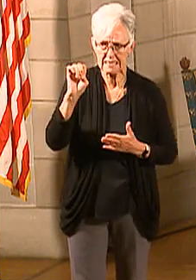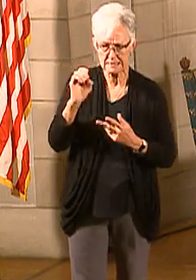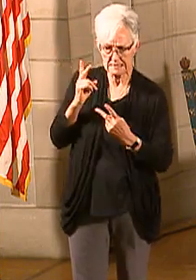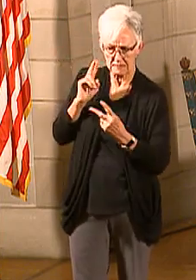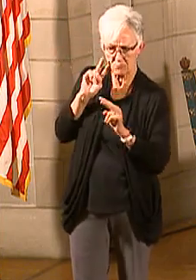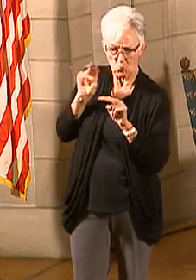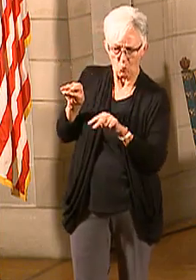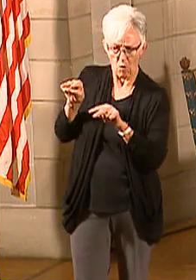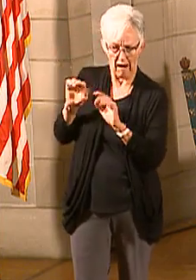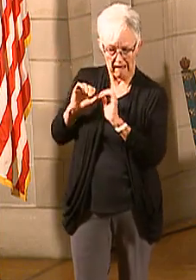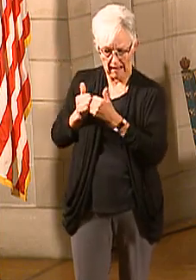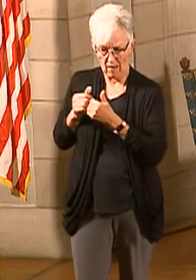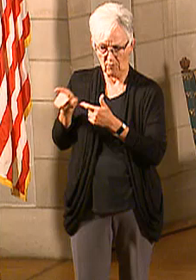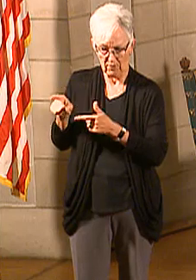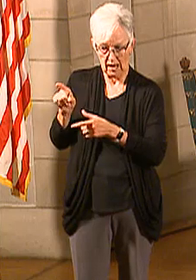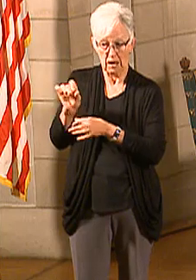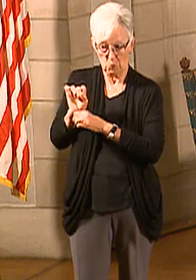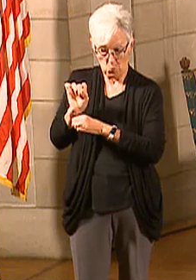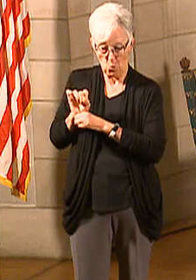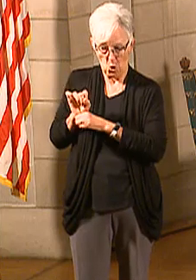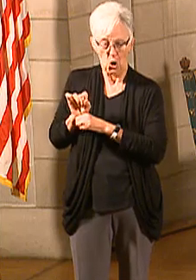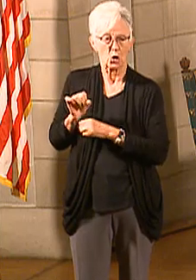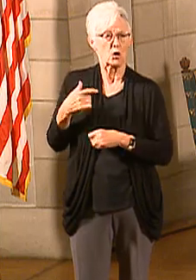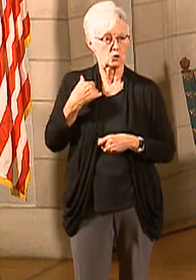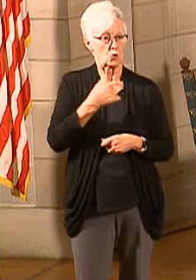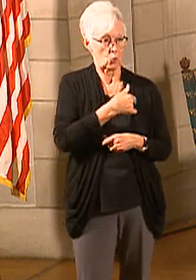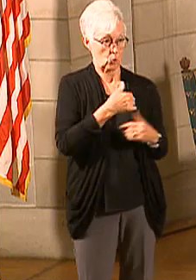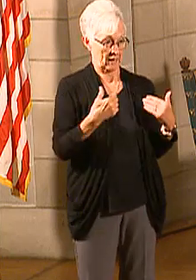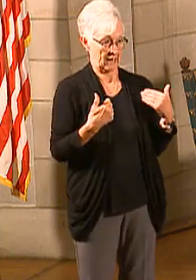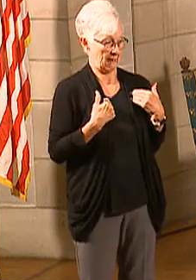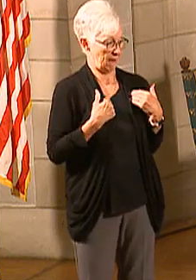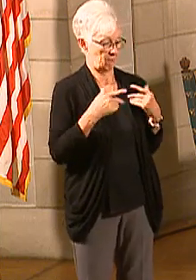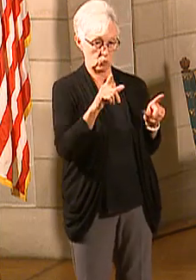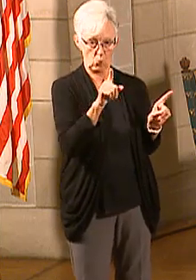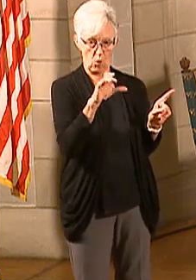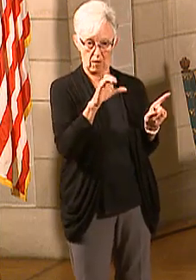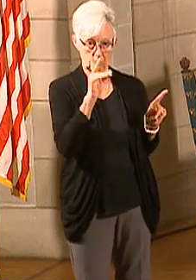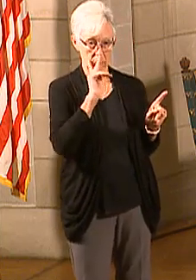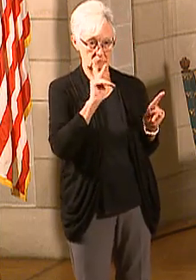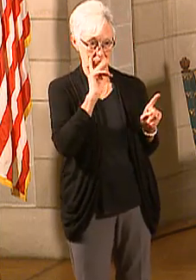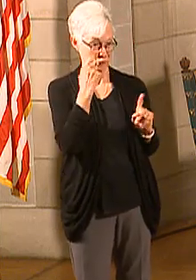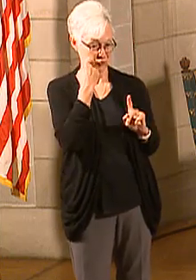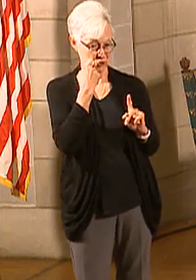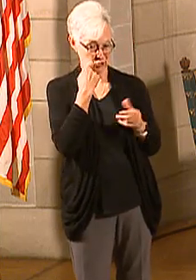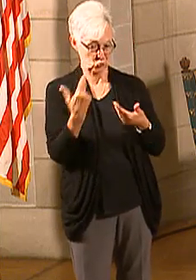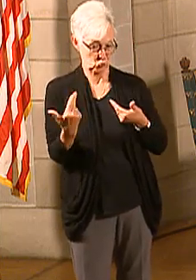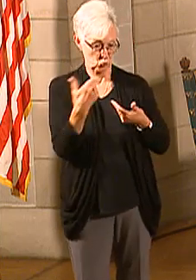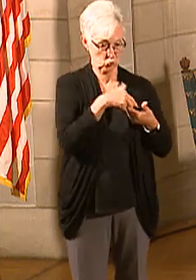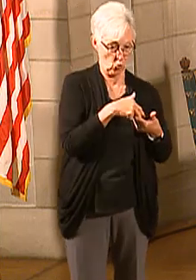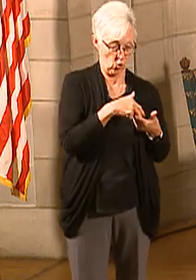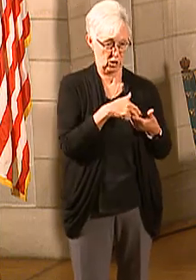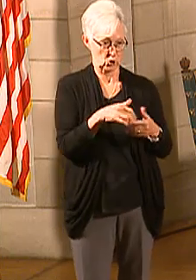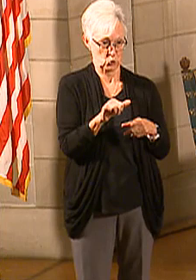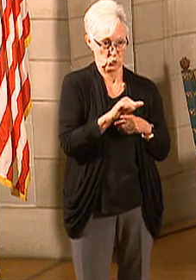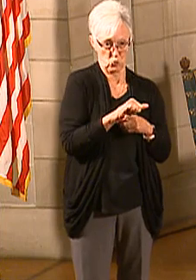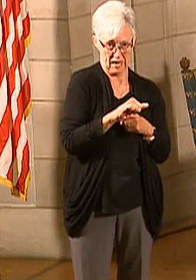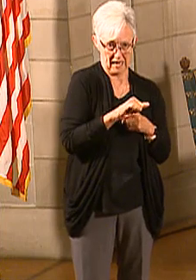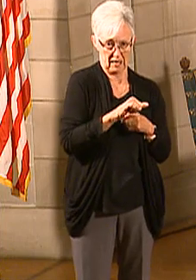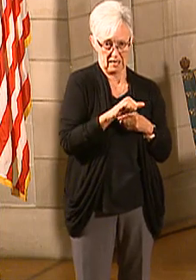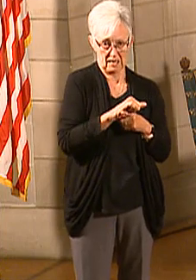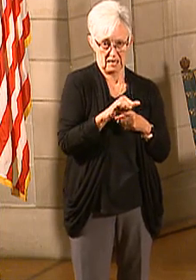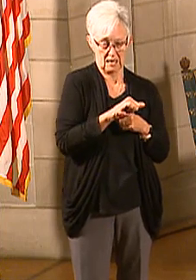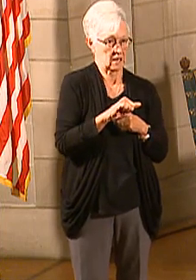while we have more than 100 people at various stages of onboarding since the transition of the contract